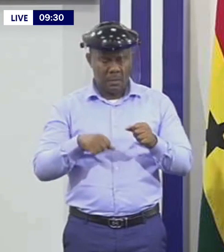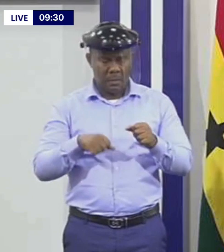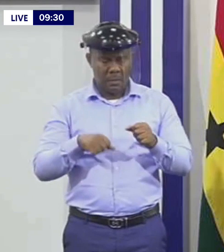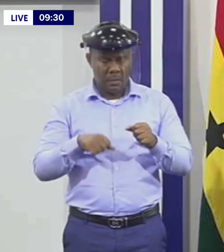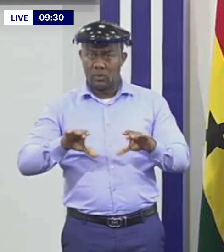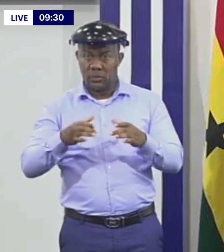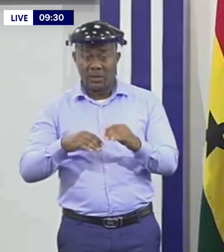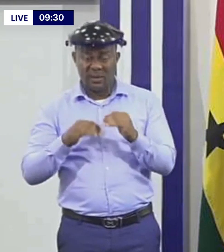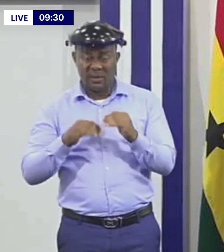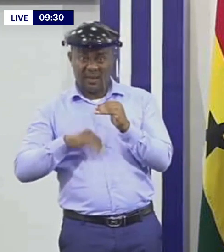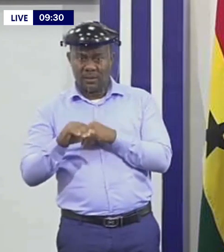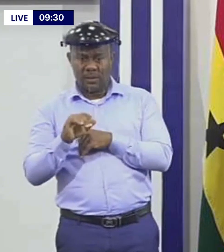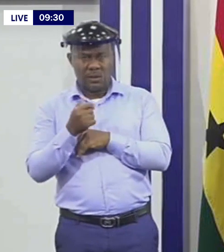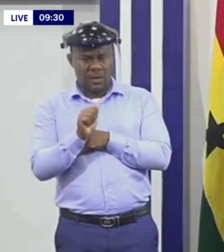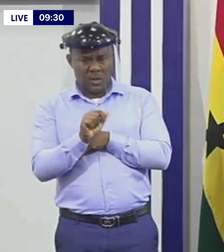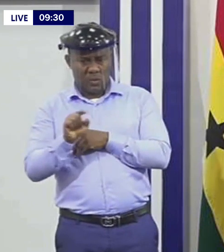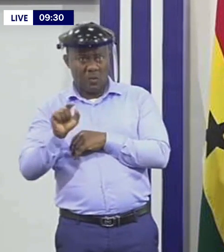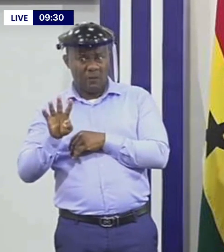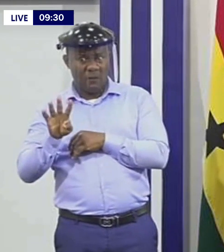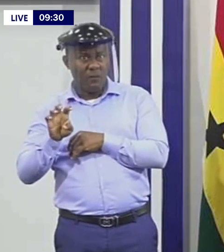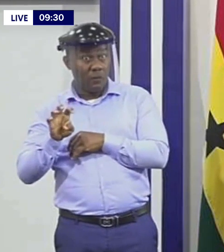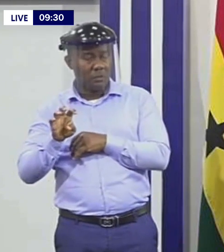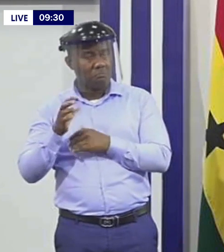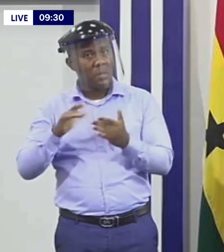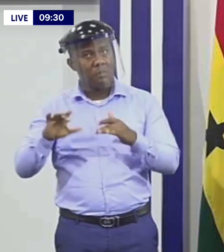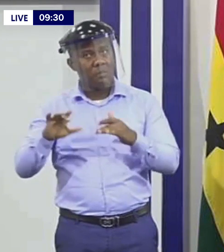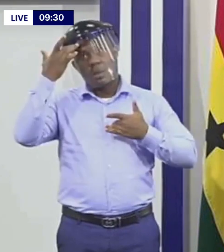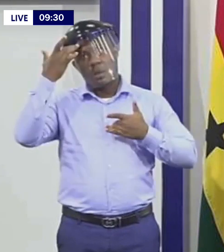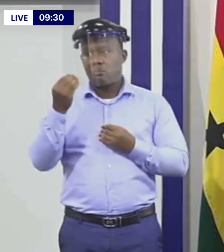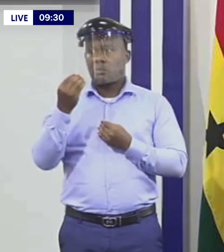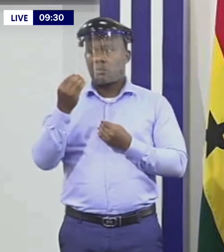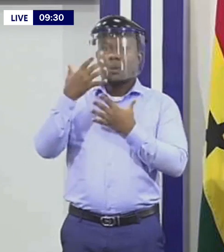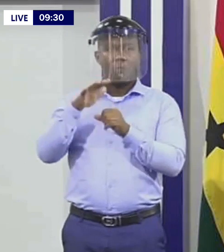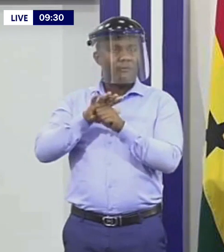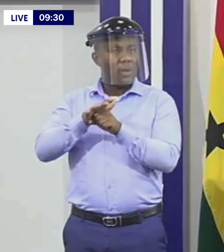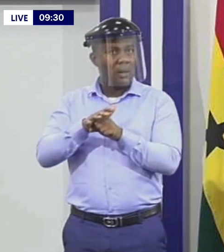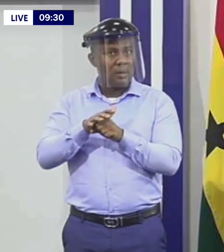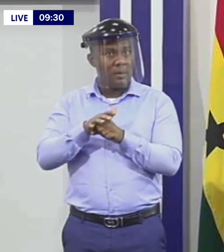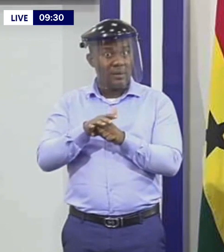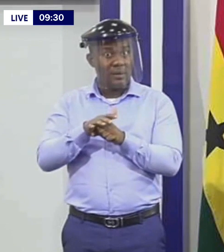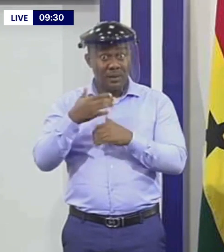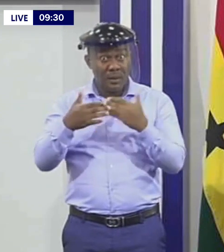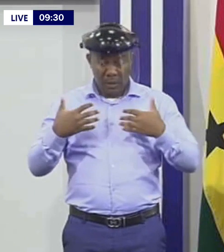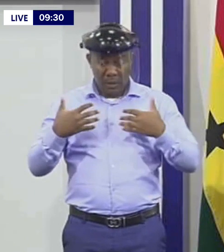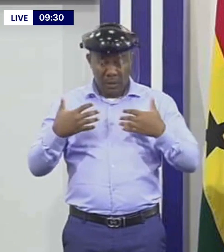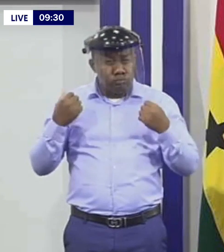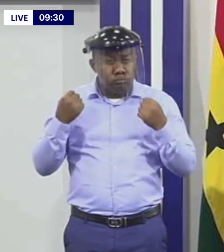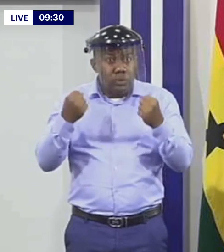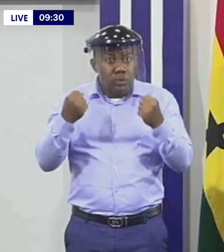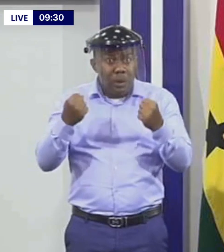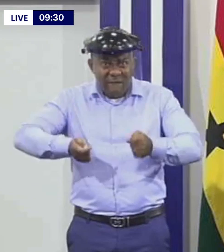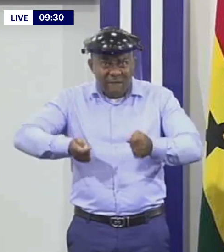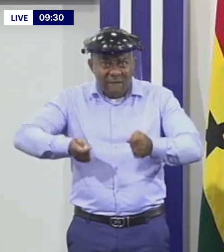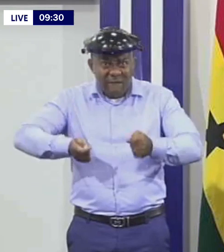10 to 40, when they become diseased, they recover earlier. I'm mentioning this, when you compare this to the figures